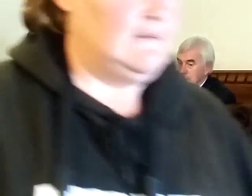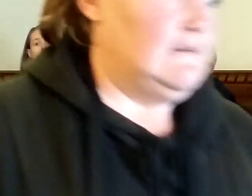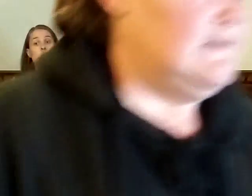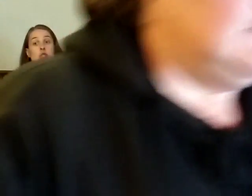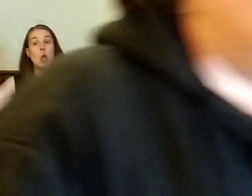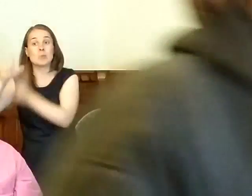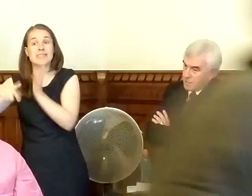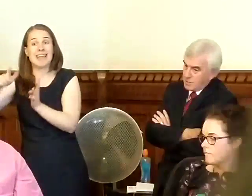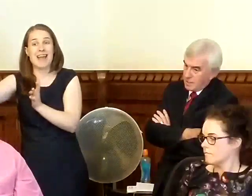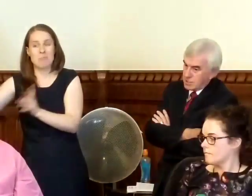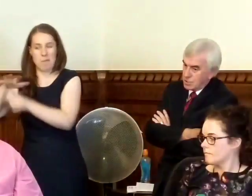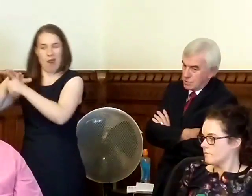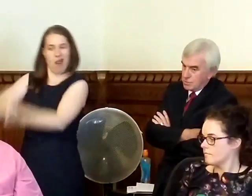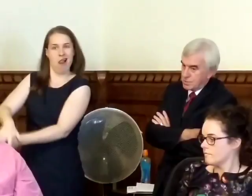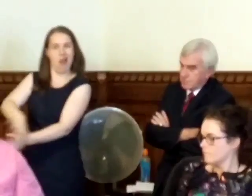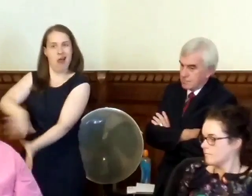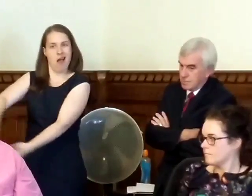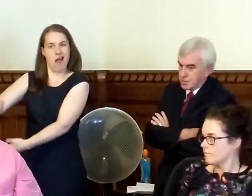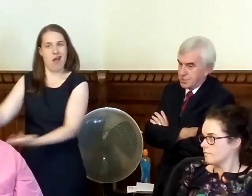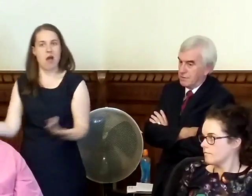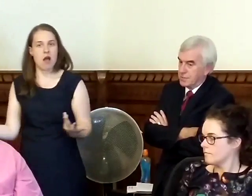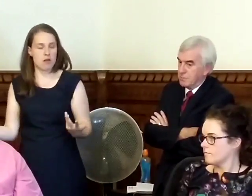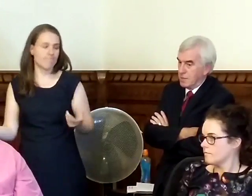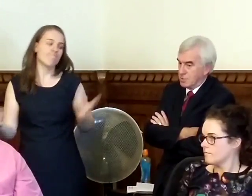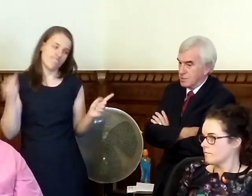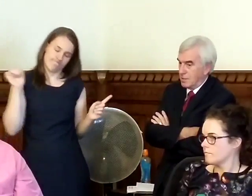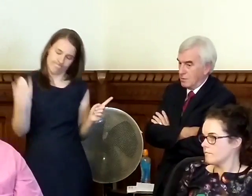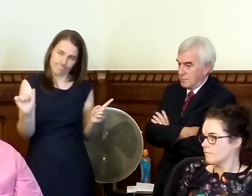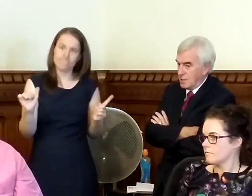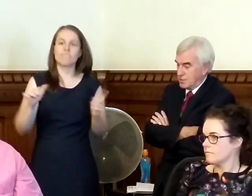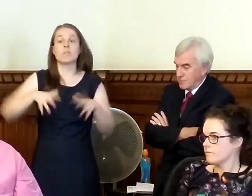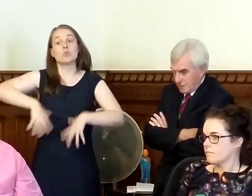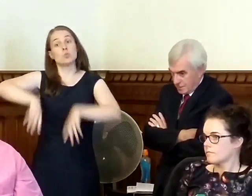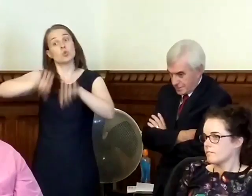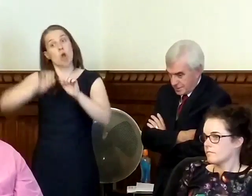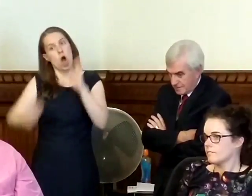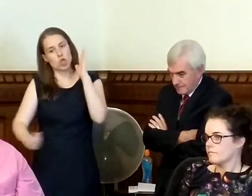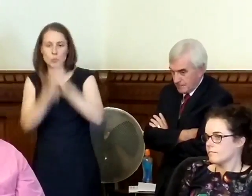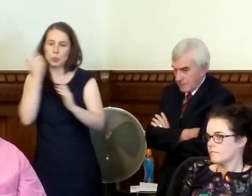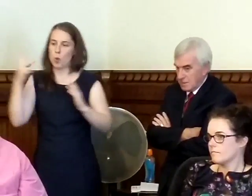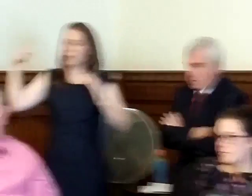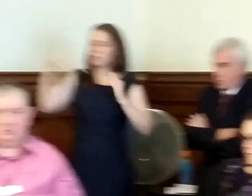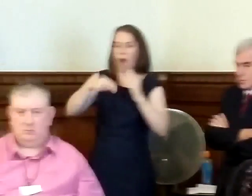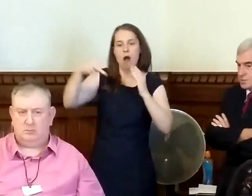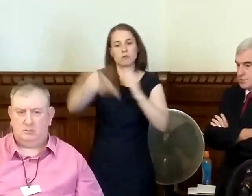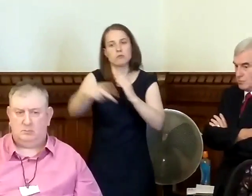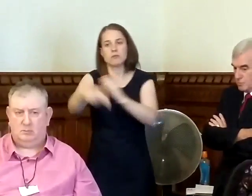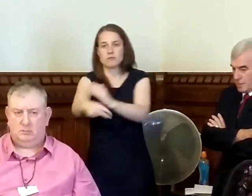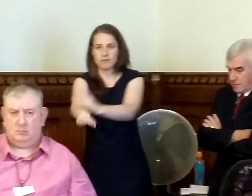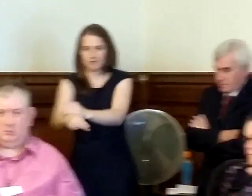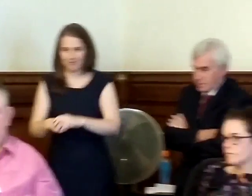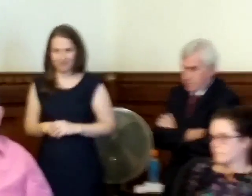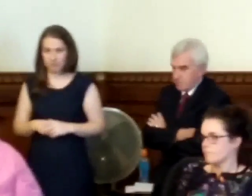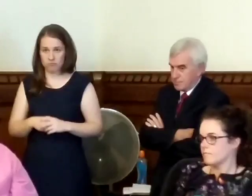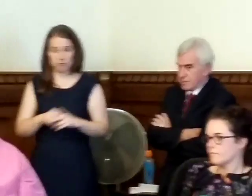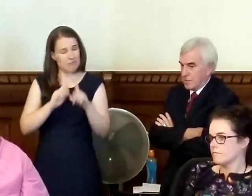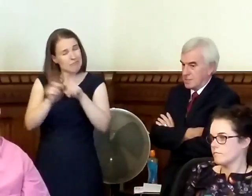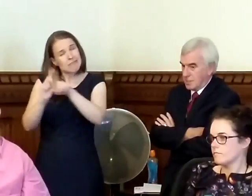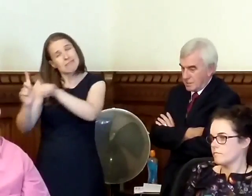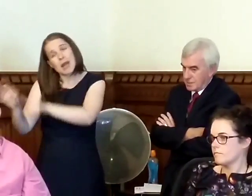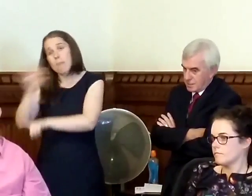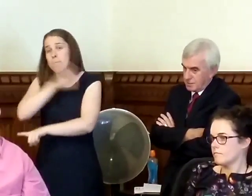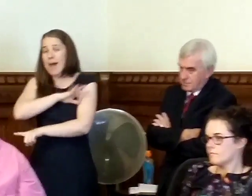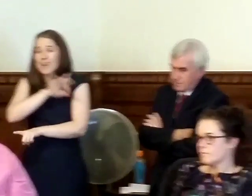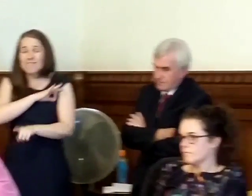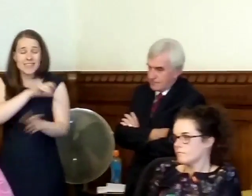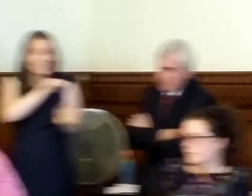Exactly. And so they then introduced austerity measures, a whole range of cuts across all benefits, but